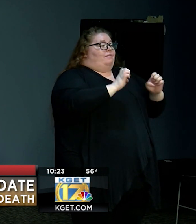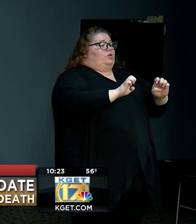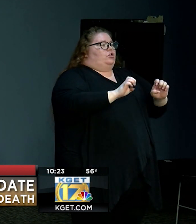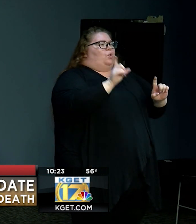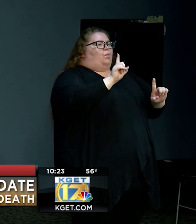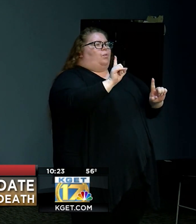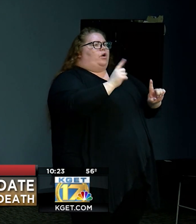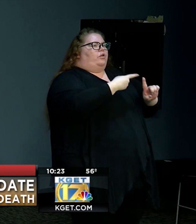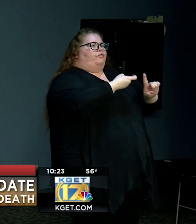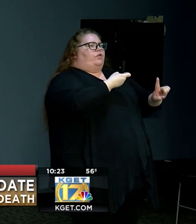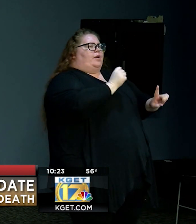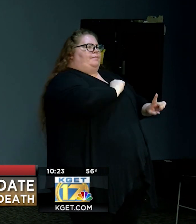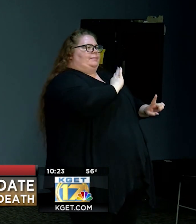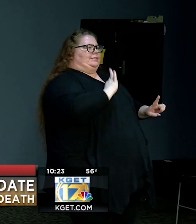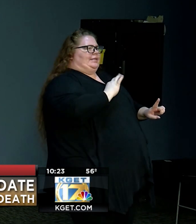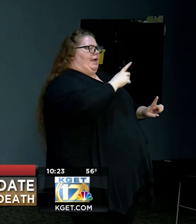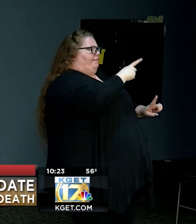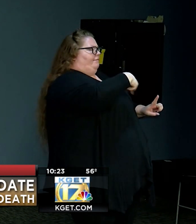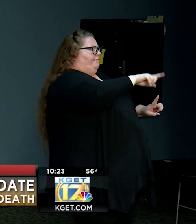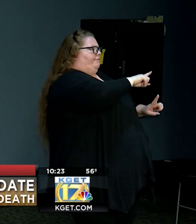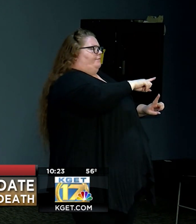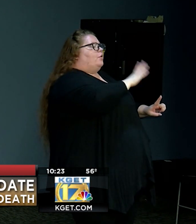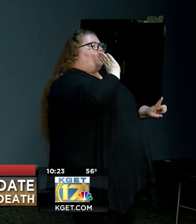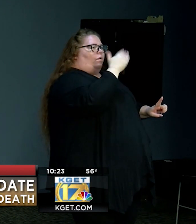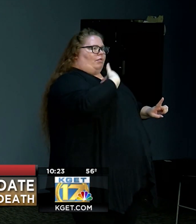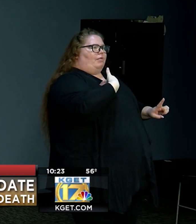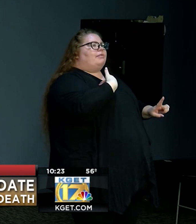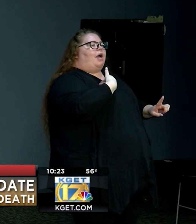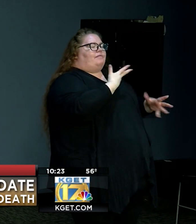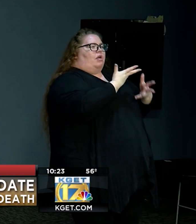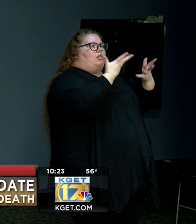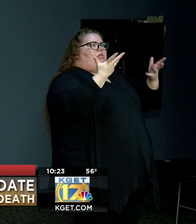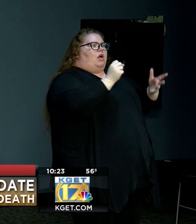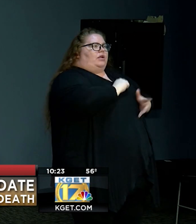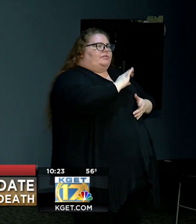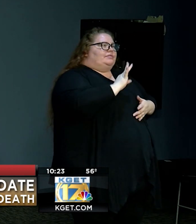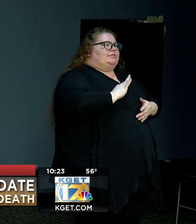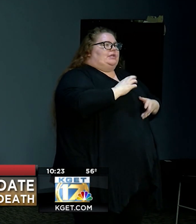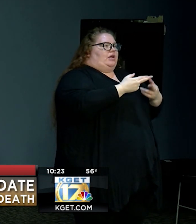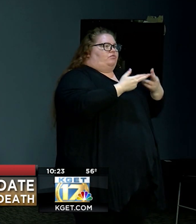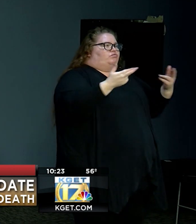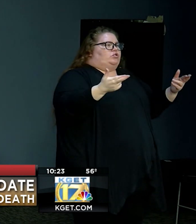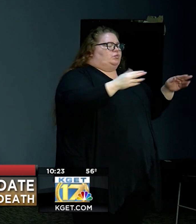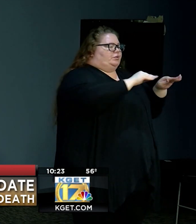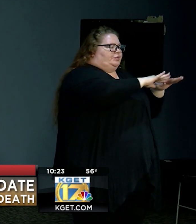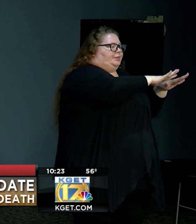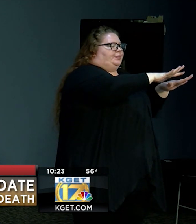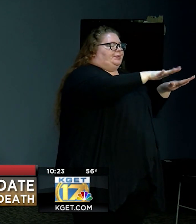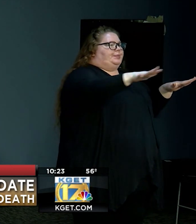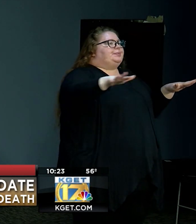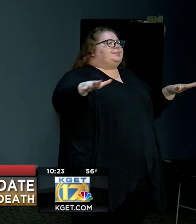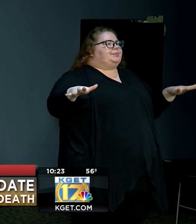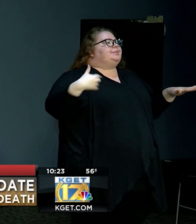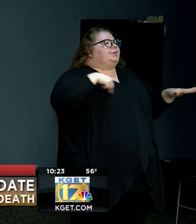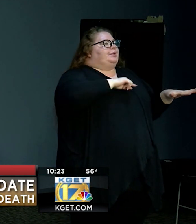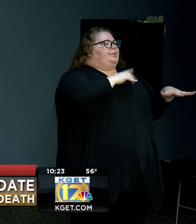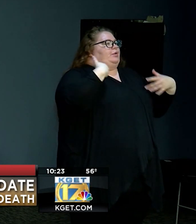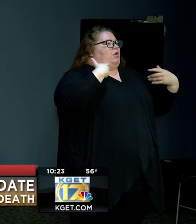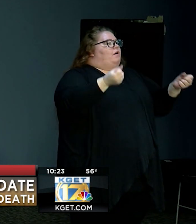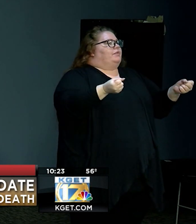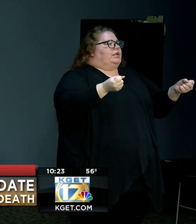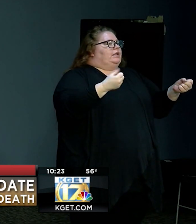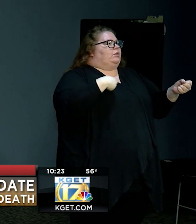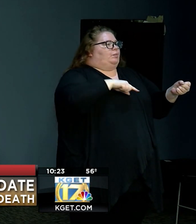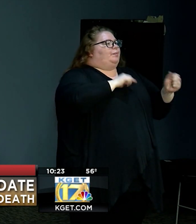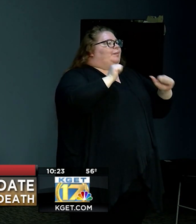from? There will be a great spread of resources, but we are confident that we'll be able to handle that